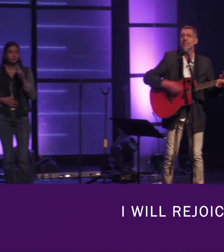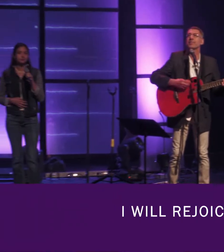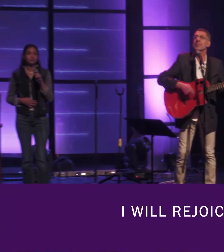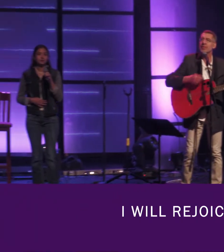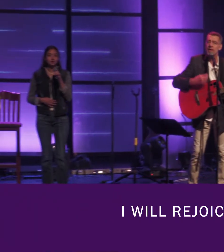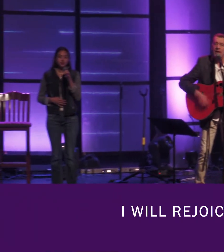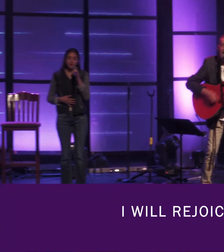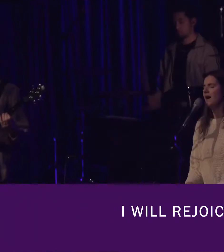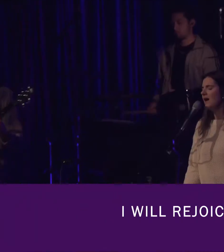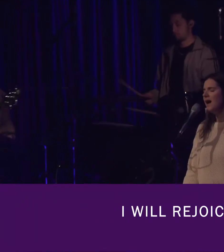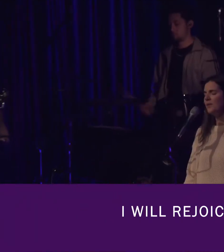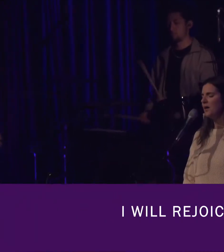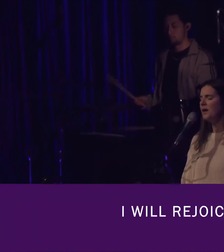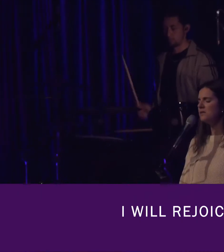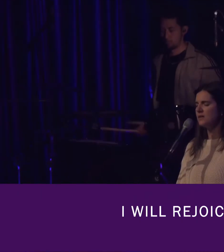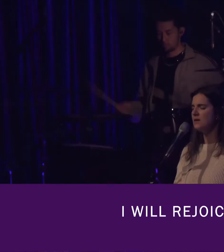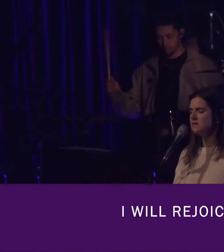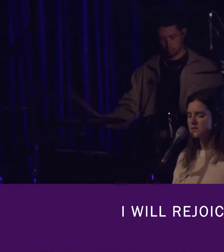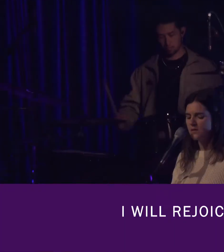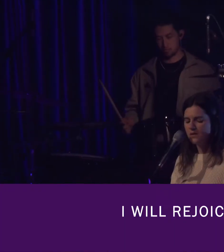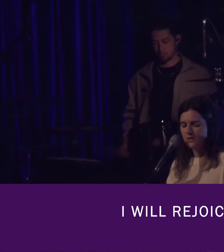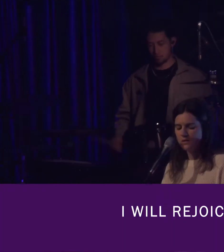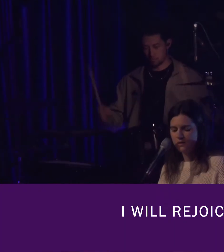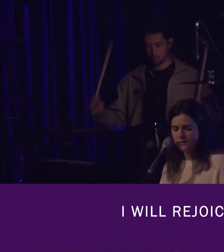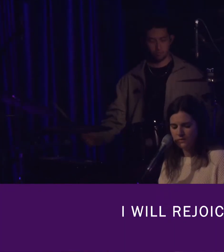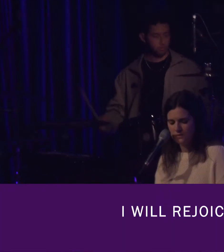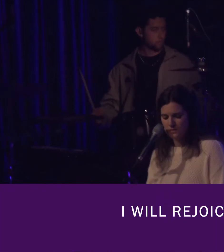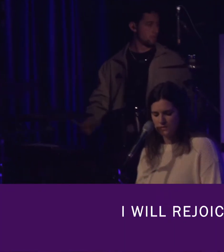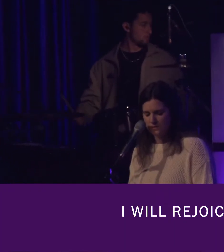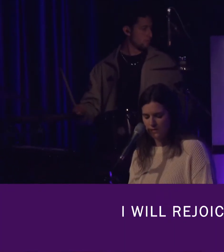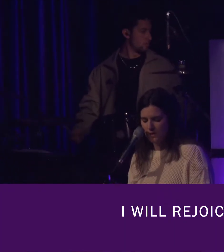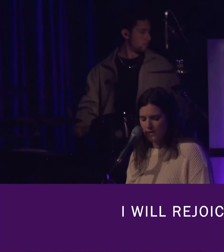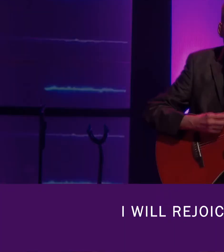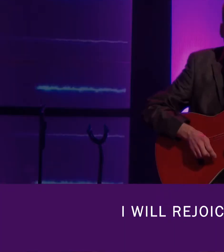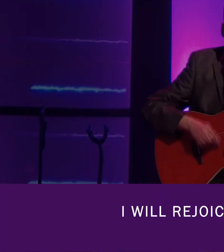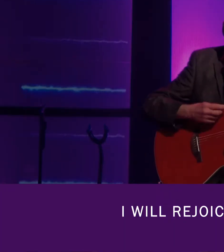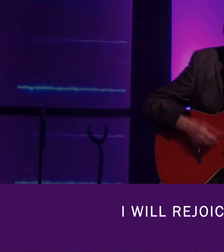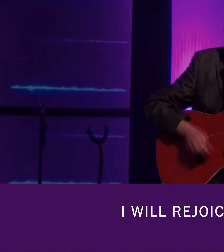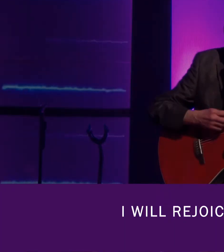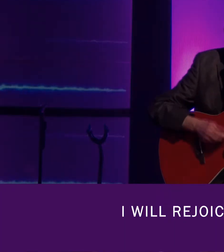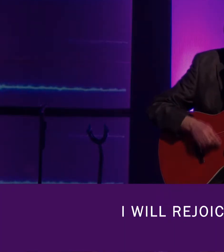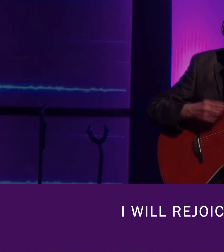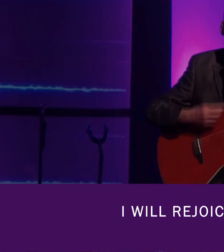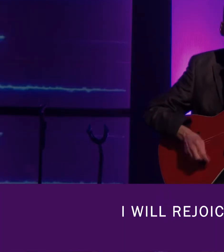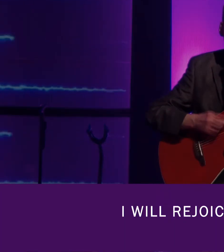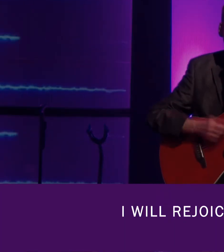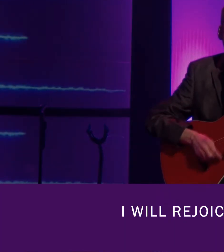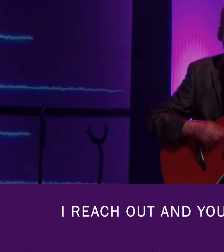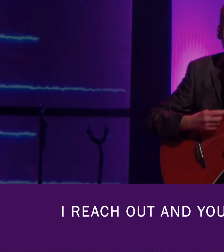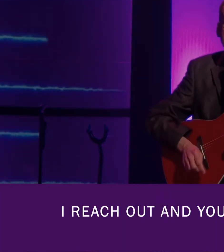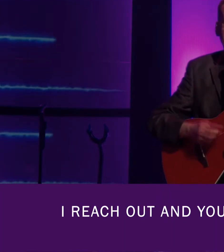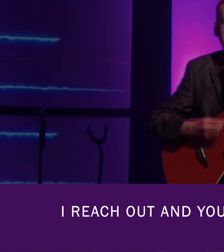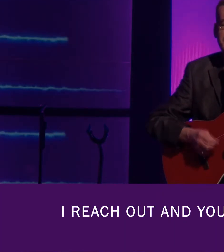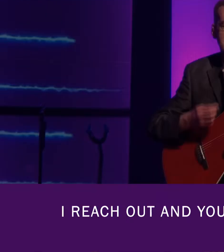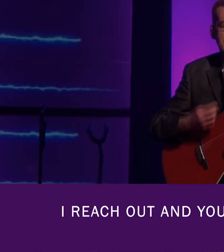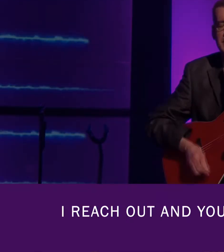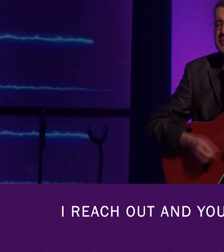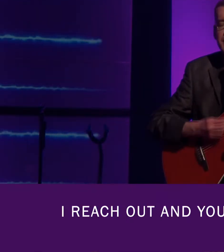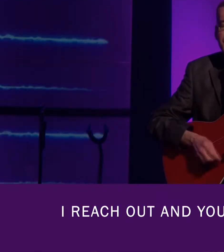gospel. I will rejoice in you, Lord.